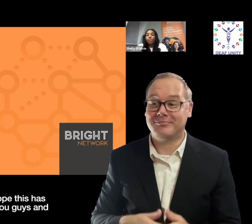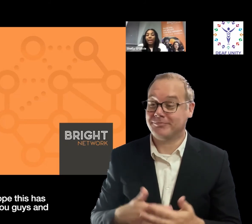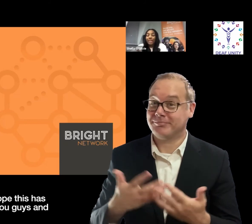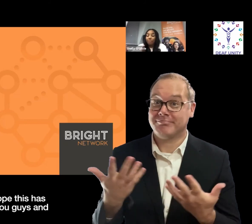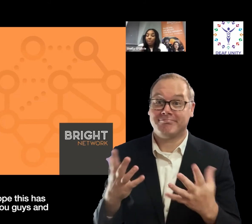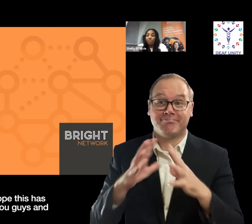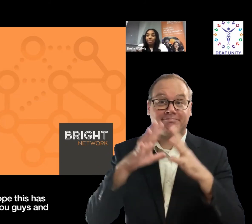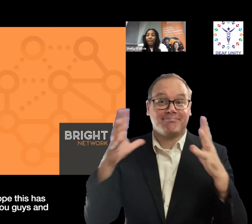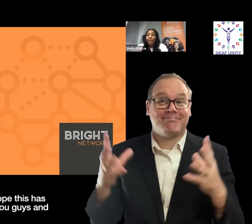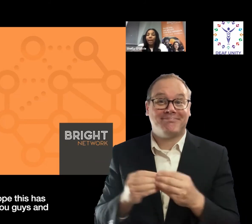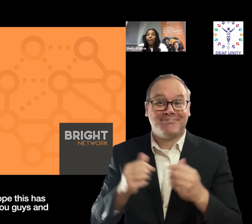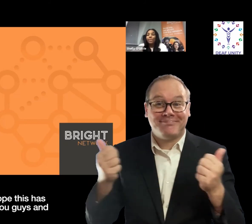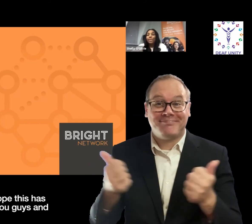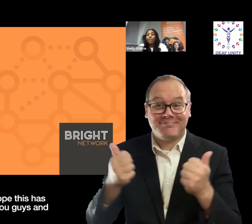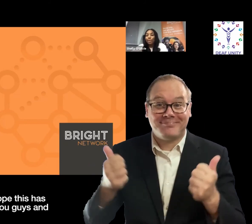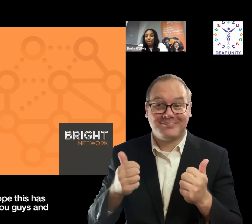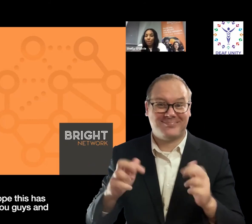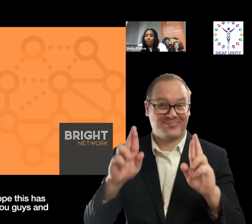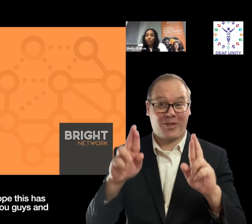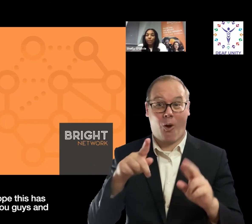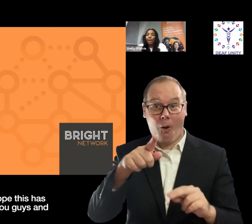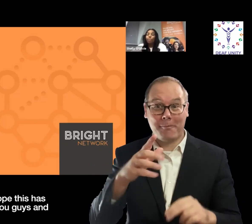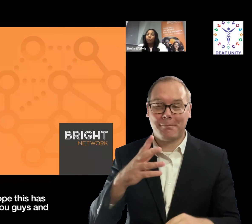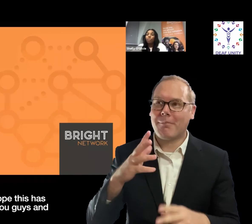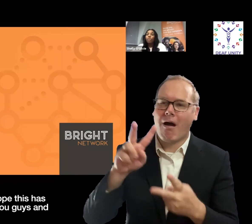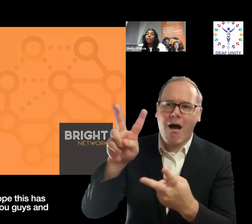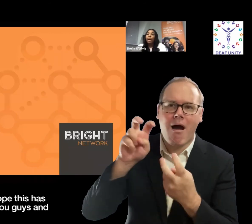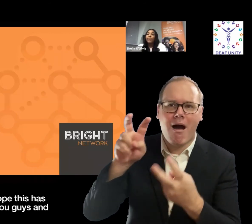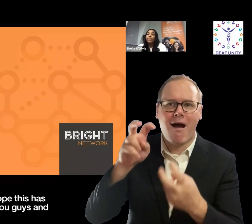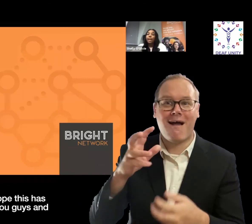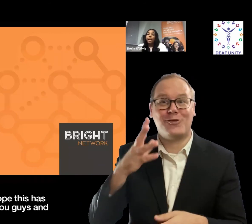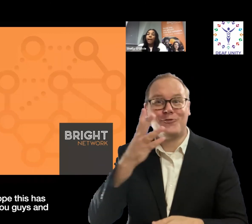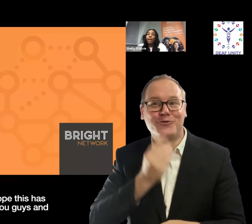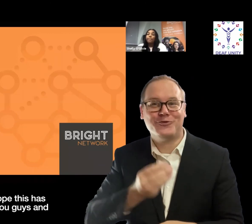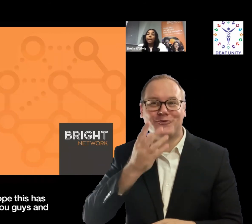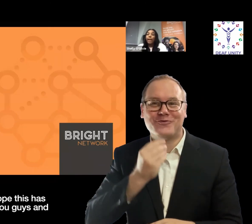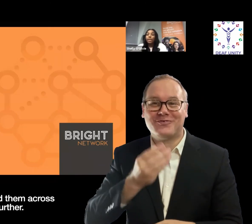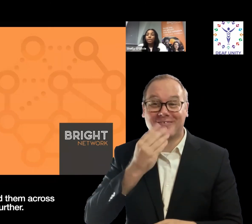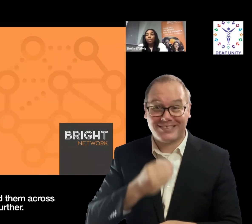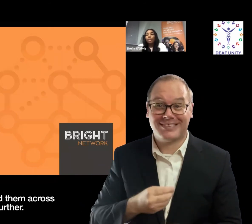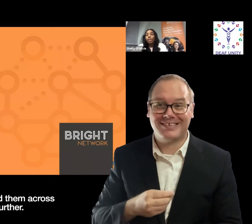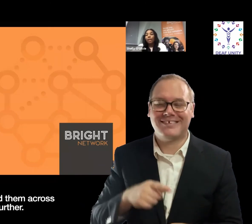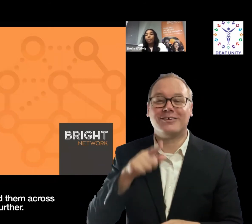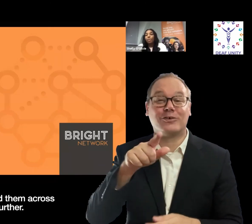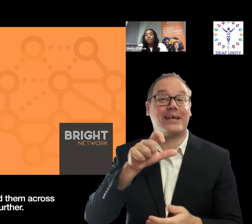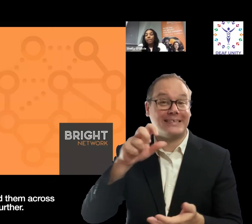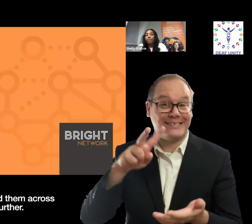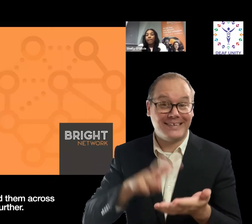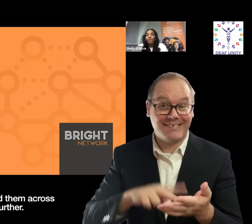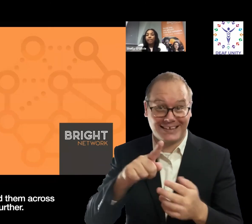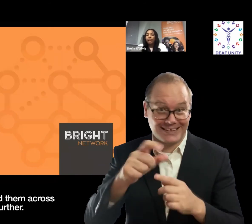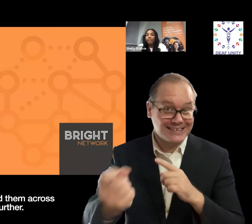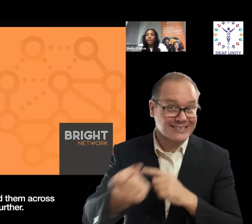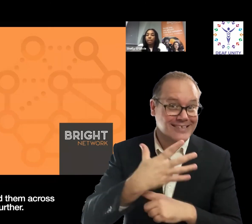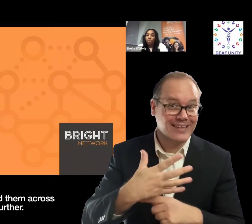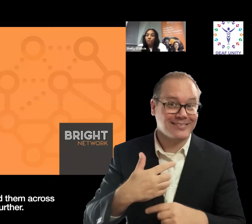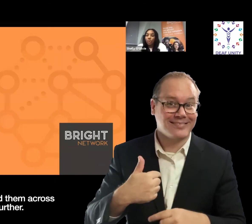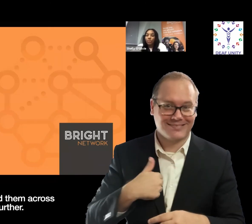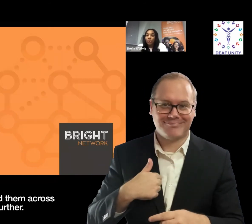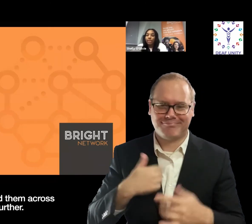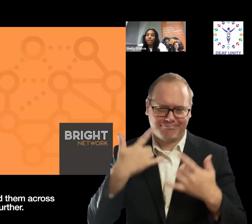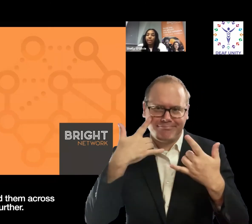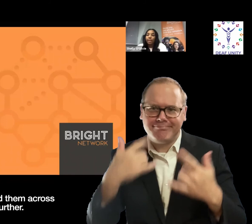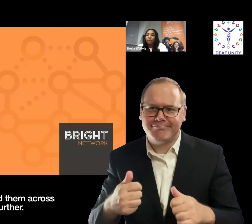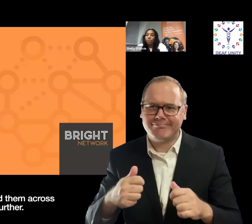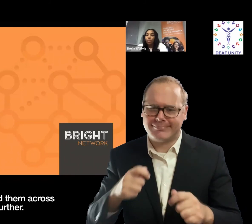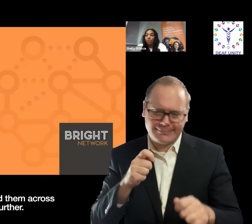So that's everything from me. I hope this has been super useful and helpful for you guys. And do reach out with your CVs and send them across to us